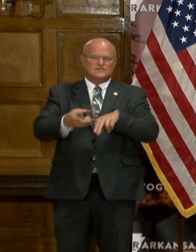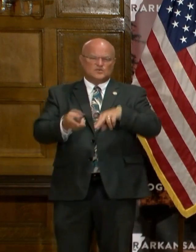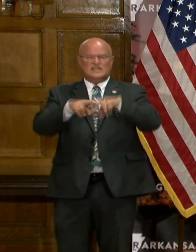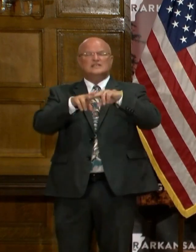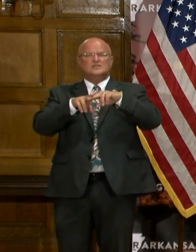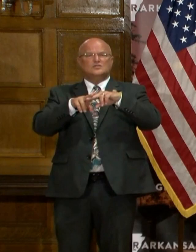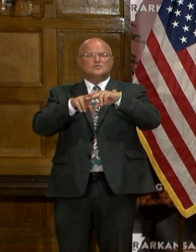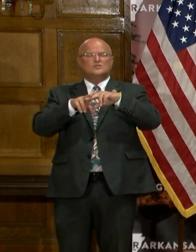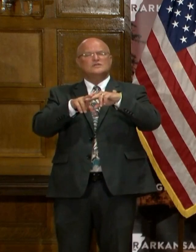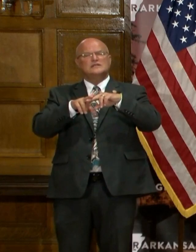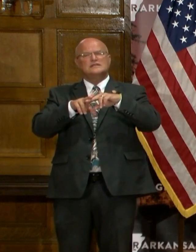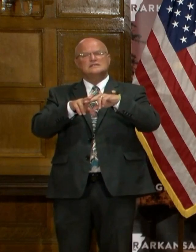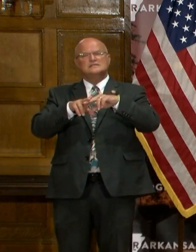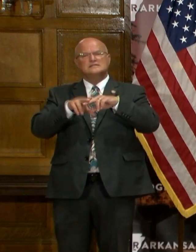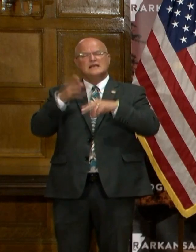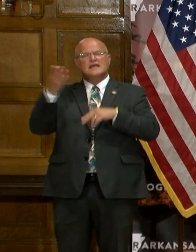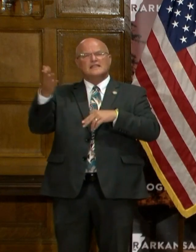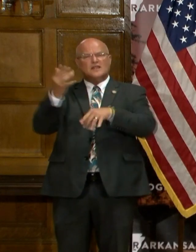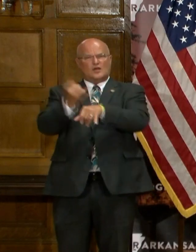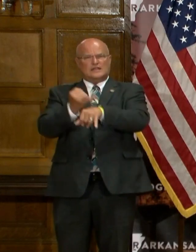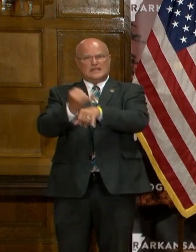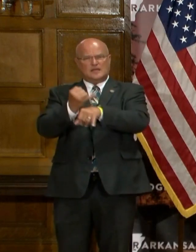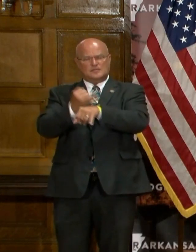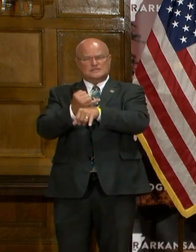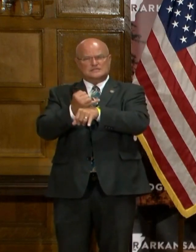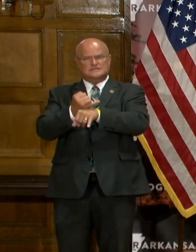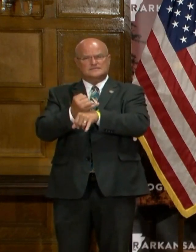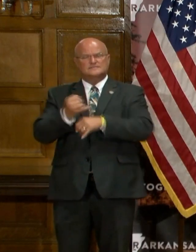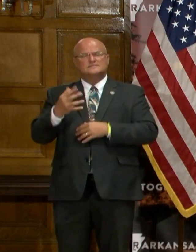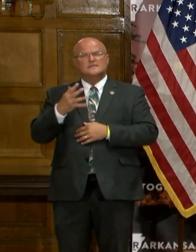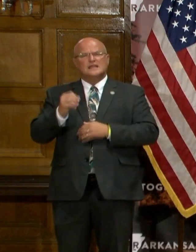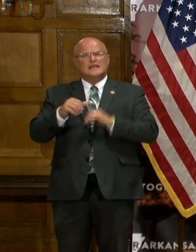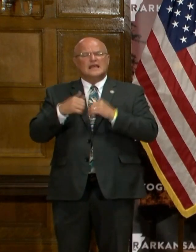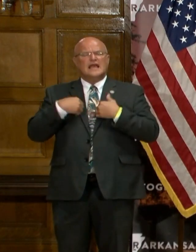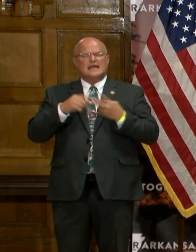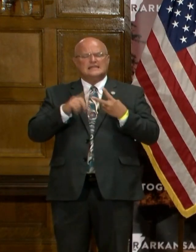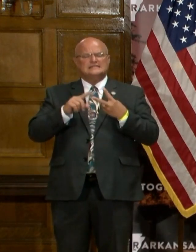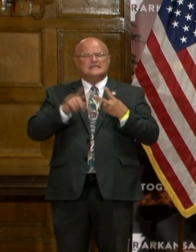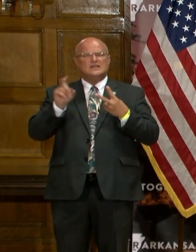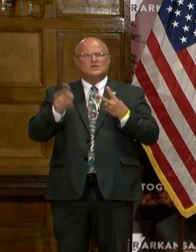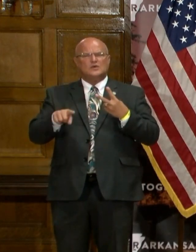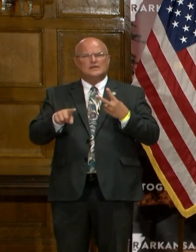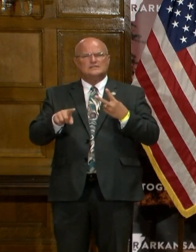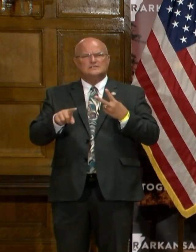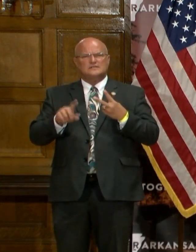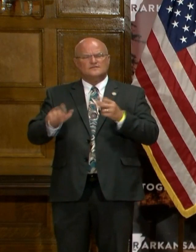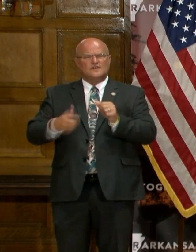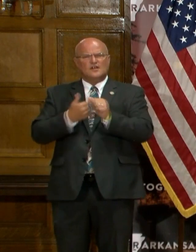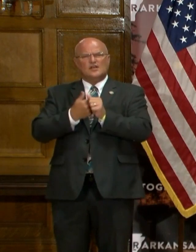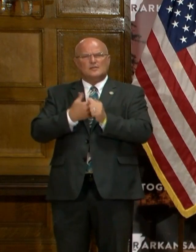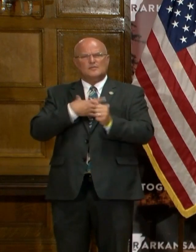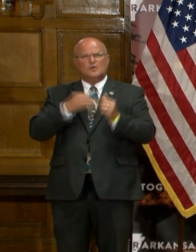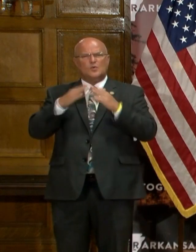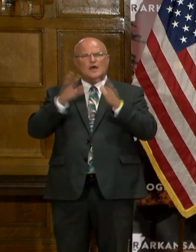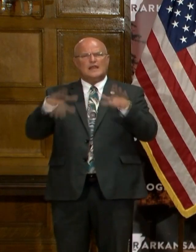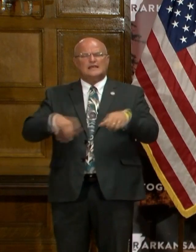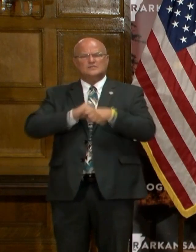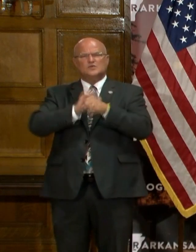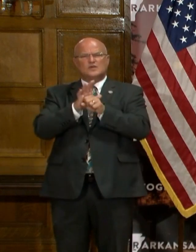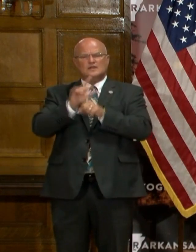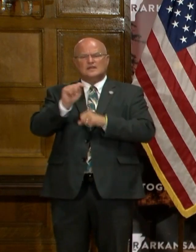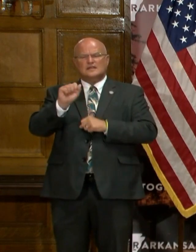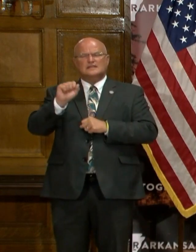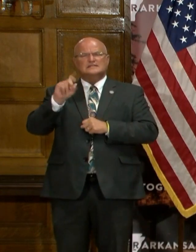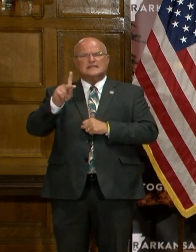increase there on campus. And had a second question for you, following up on the White House Coronavirus Task